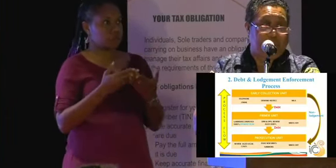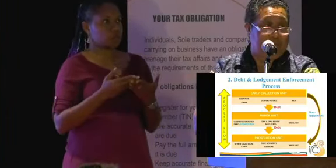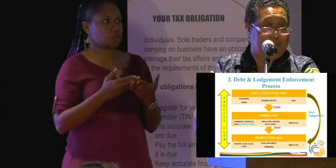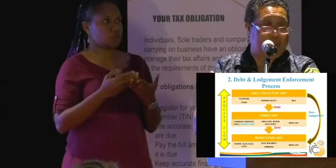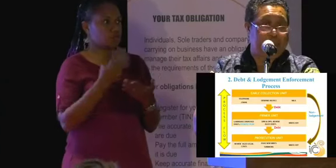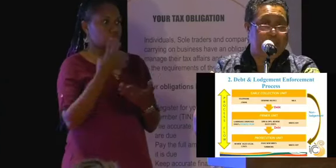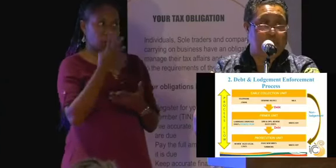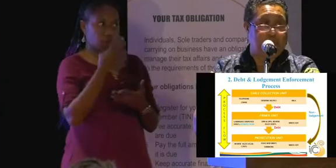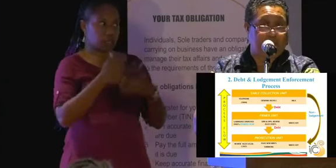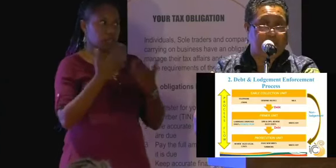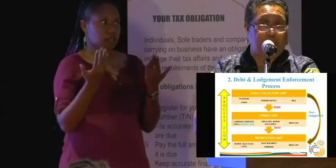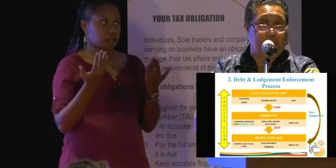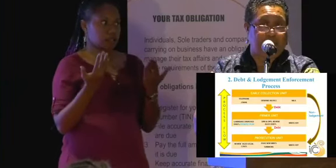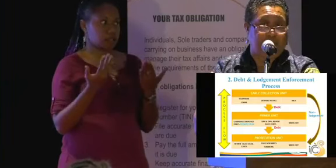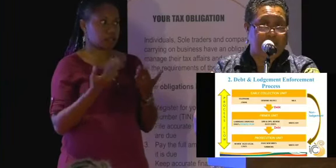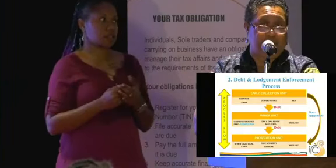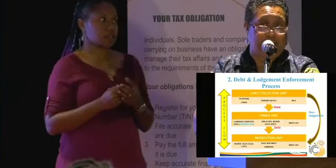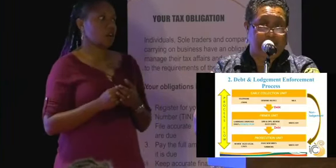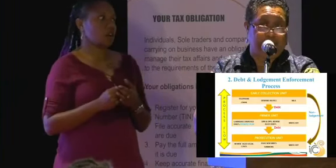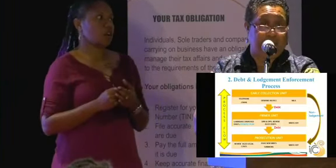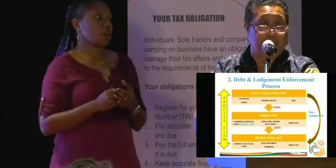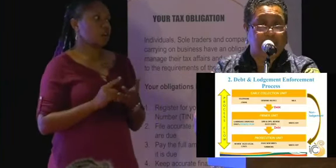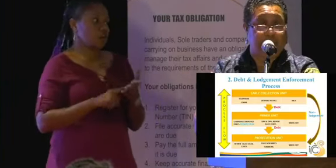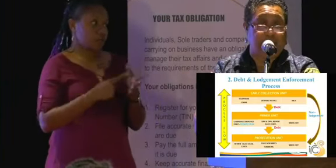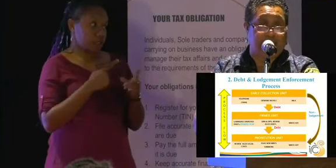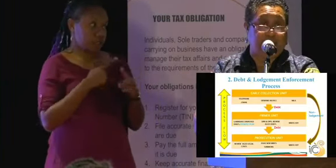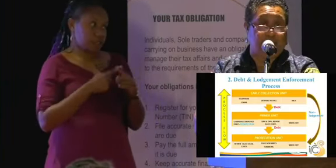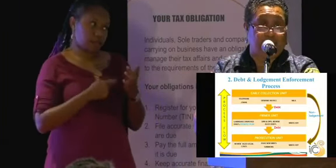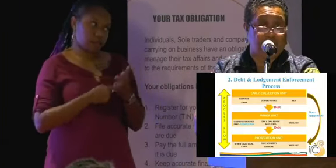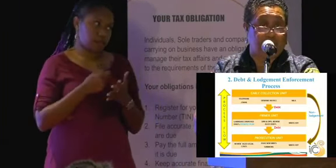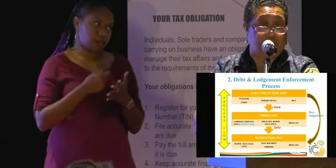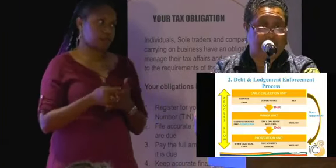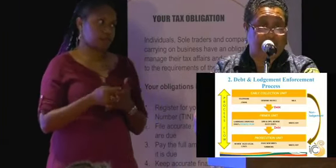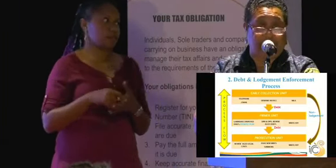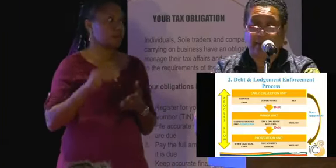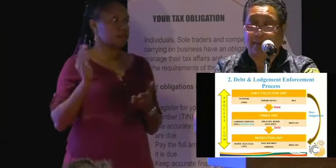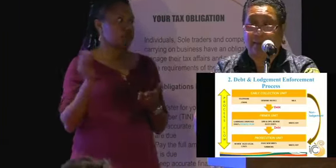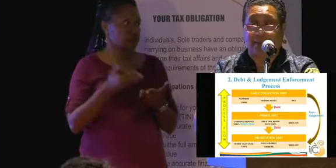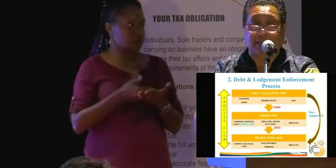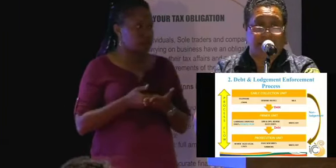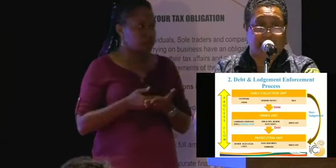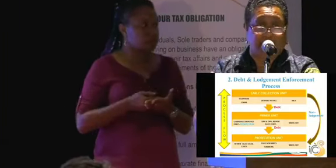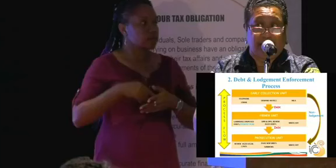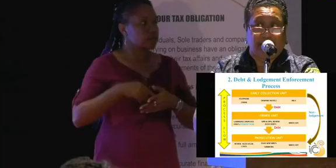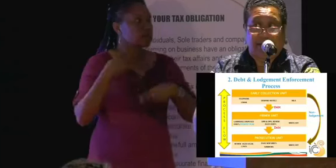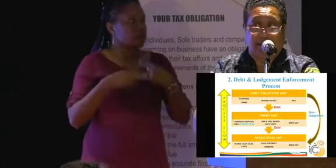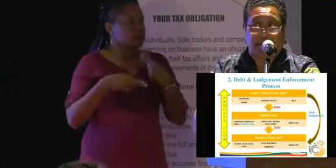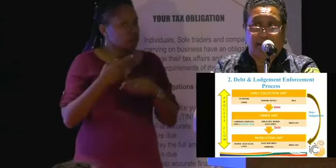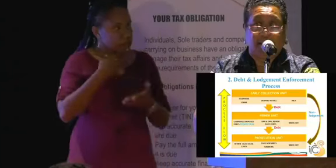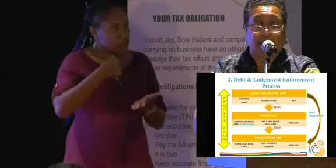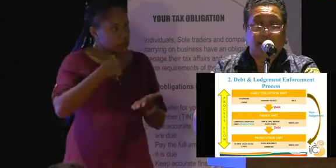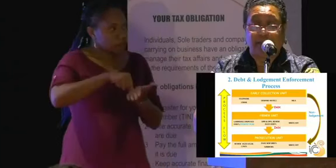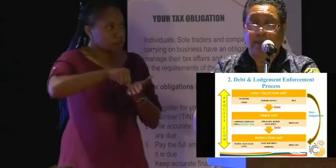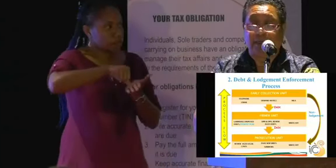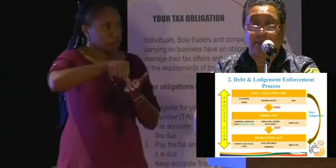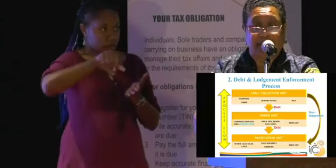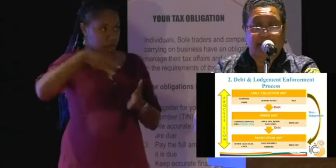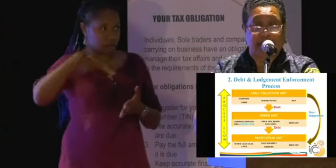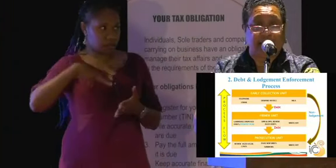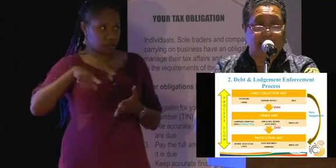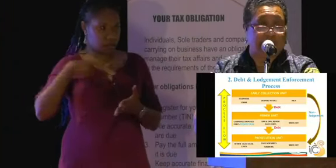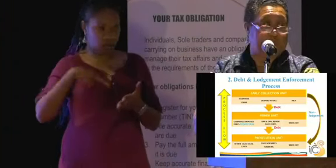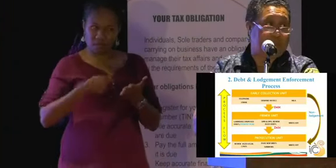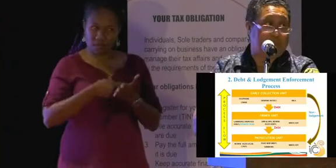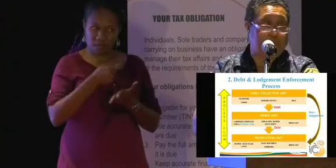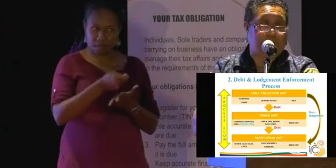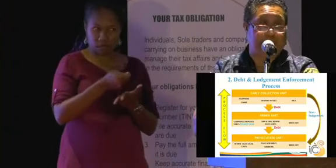for the taxpayer to respond and tell us why they have not lodged or filed yet. Okay, after the demand